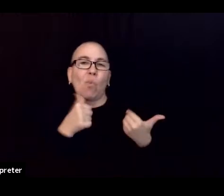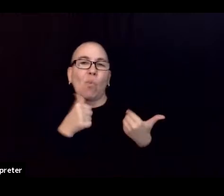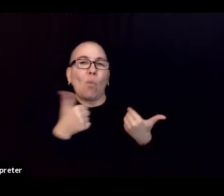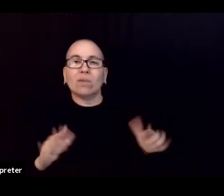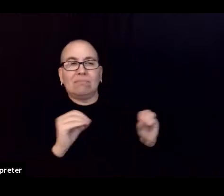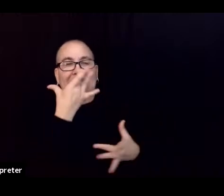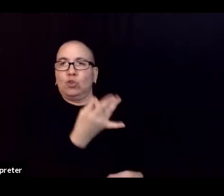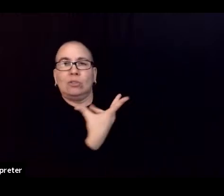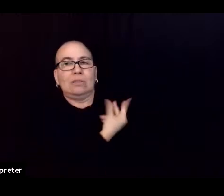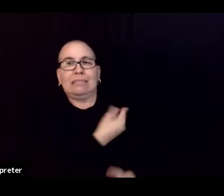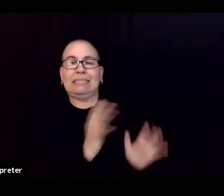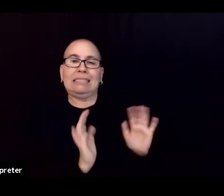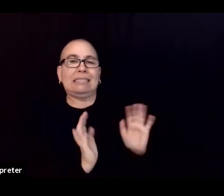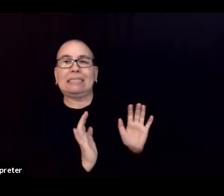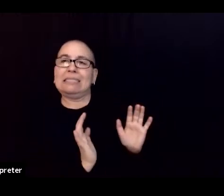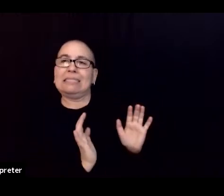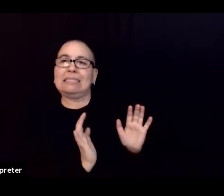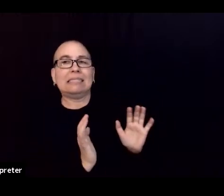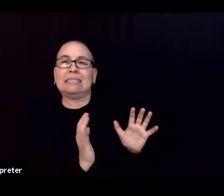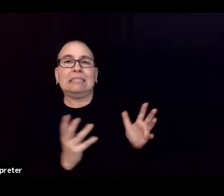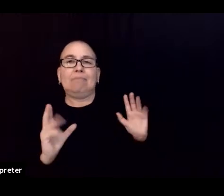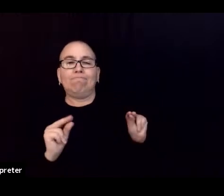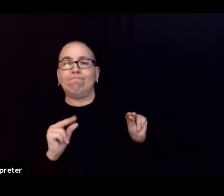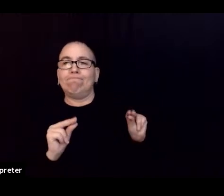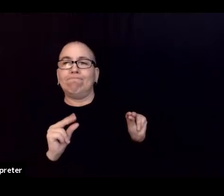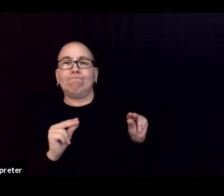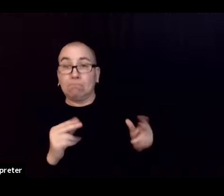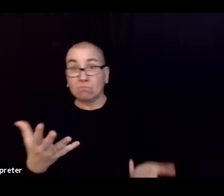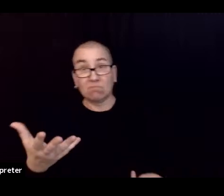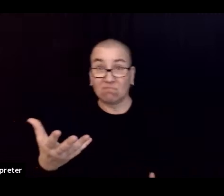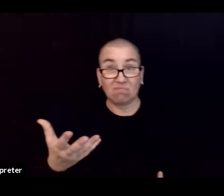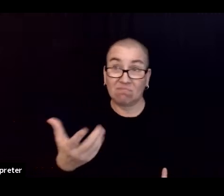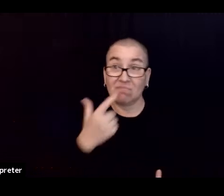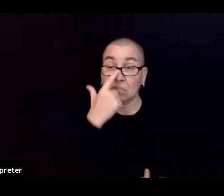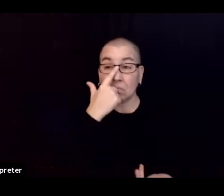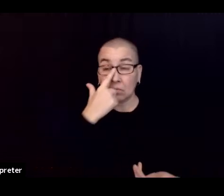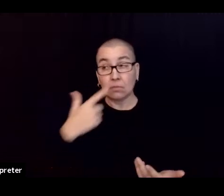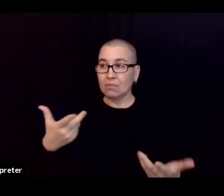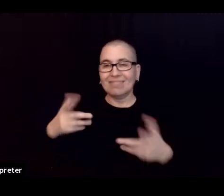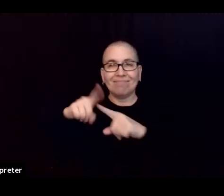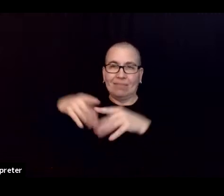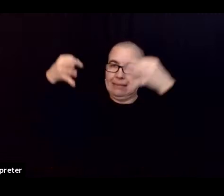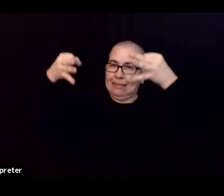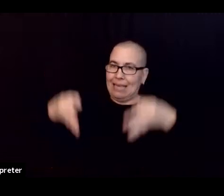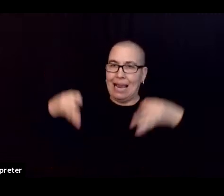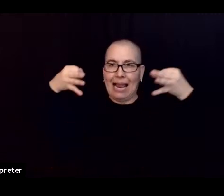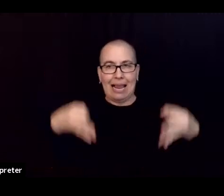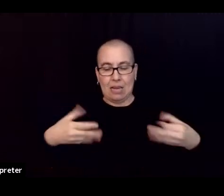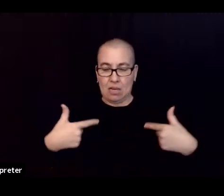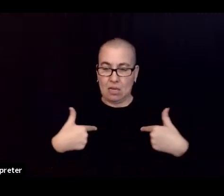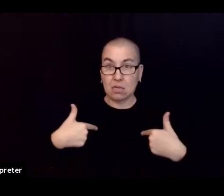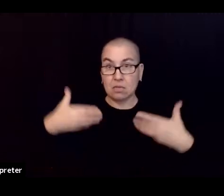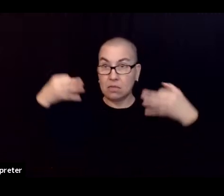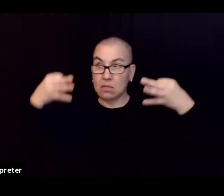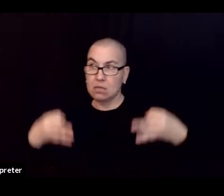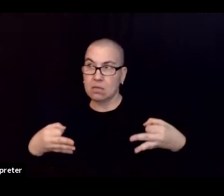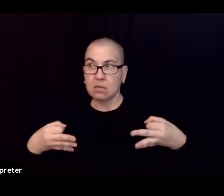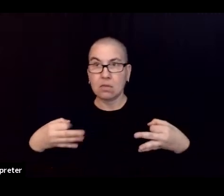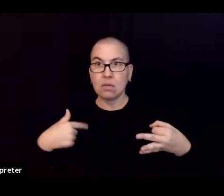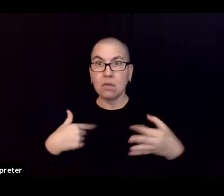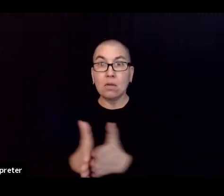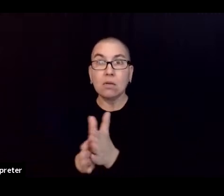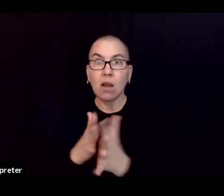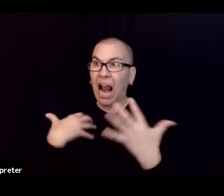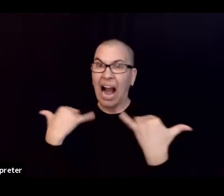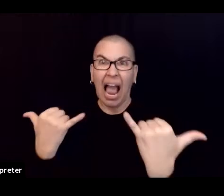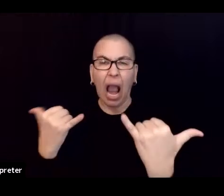who have felt, and myself, who felt that wasn't urgent to get a vaccine quickly. Wanted to make